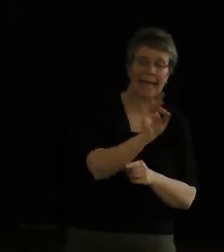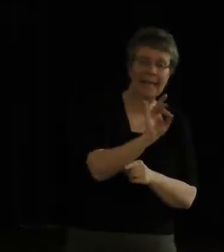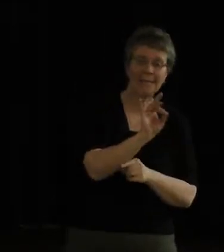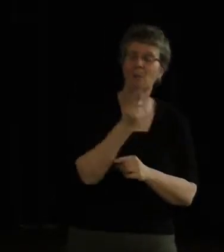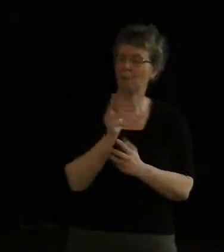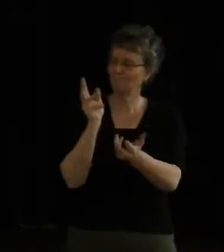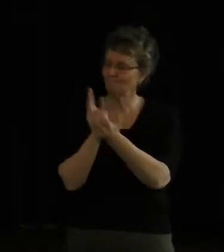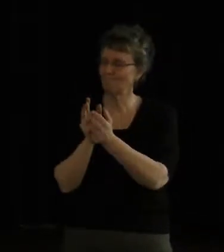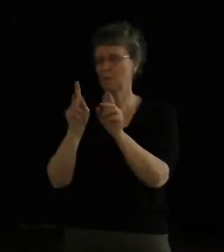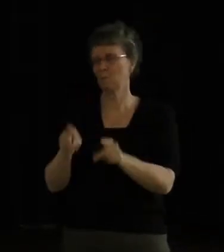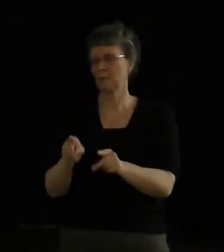between.